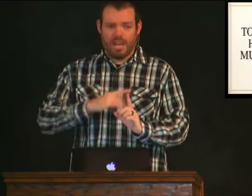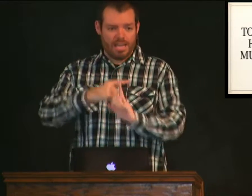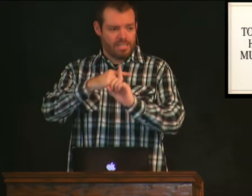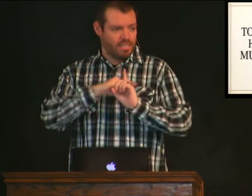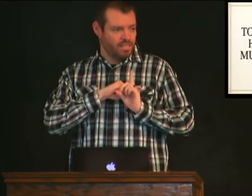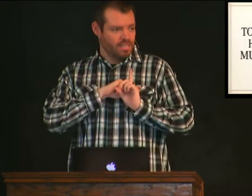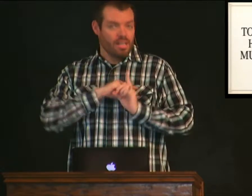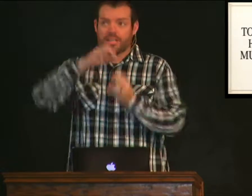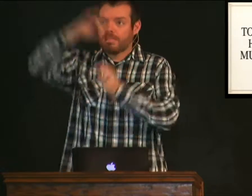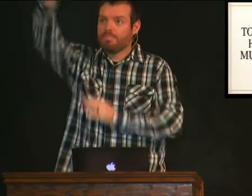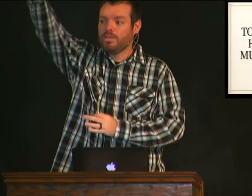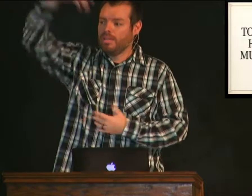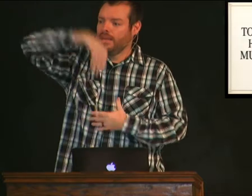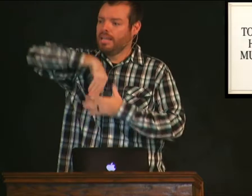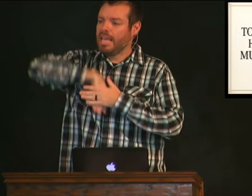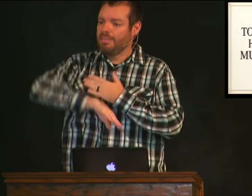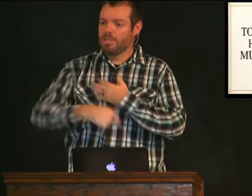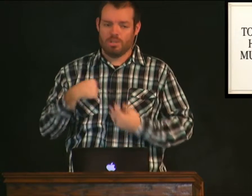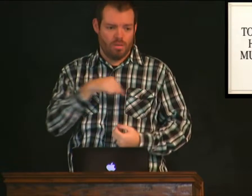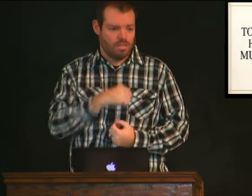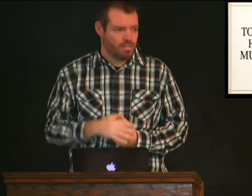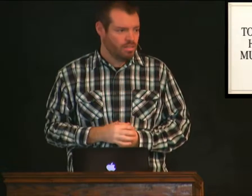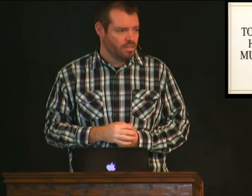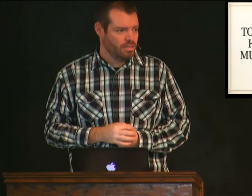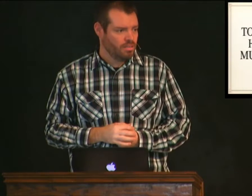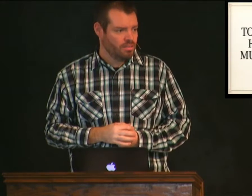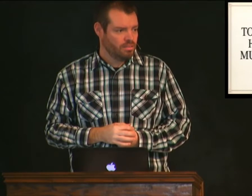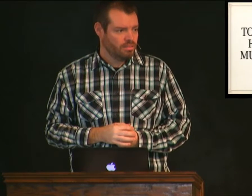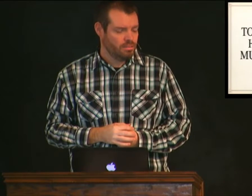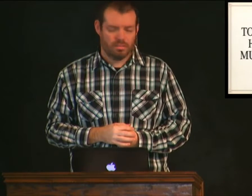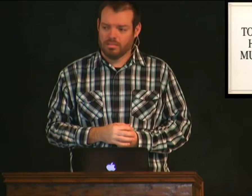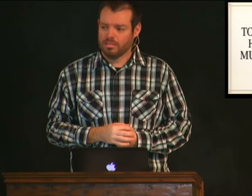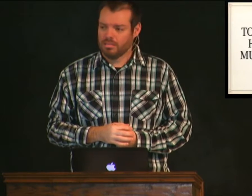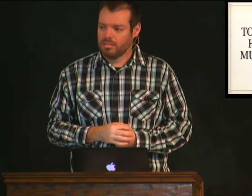Jesus Christ, the Spirit came into us.